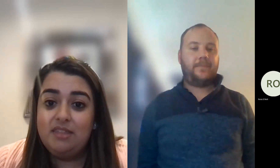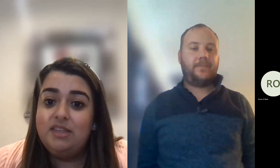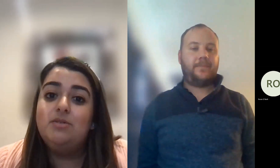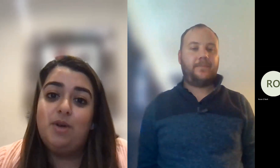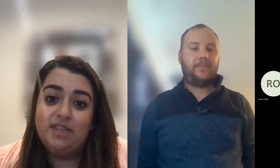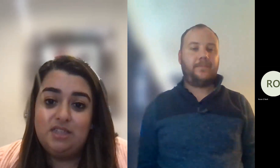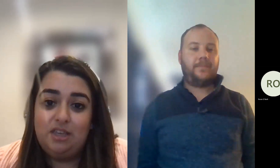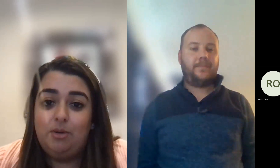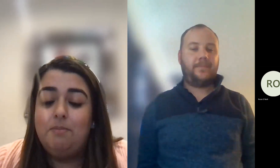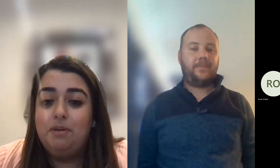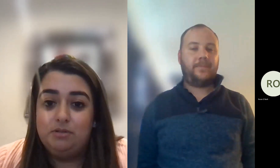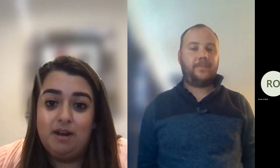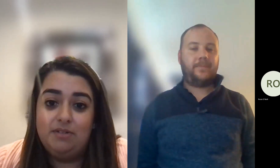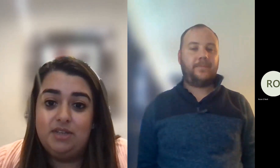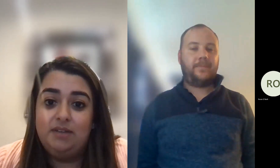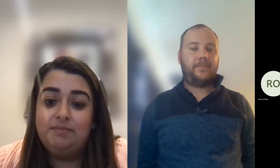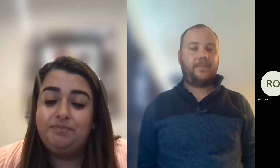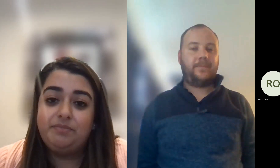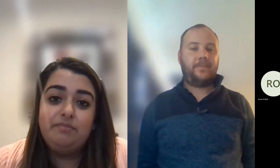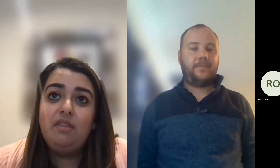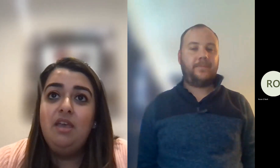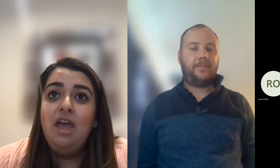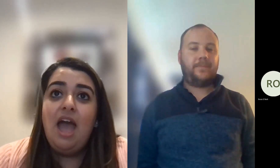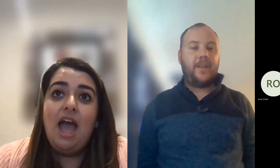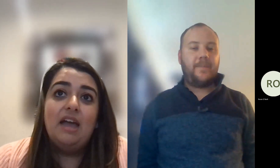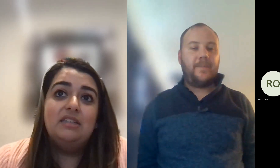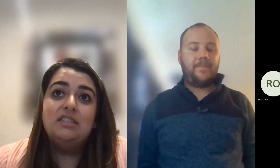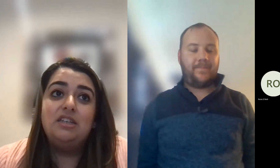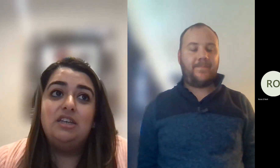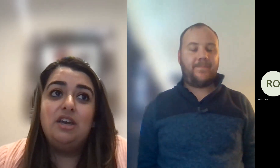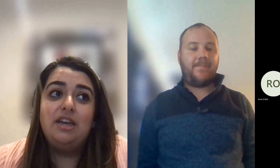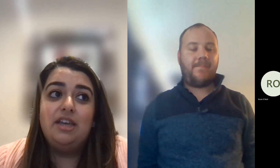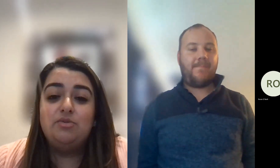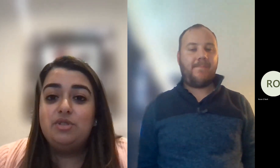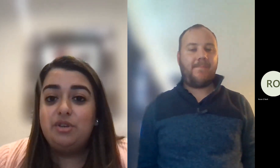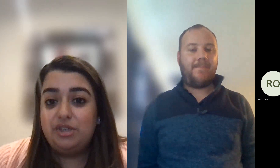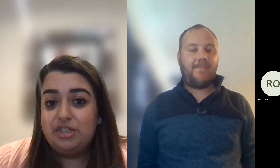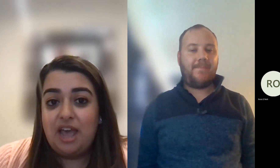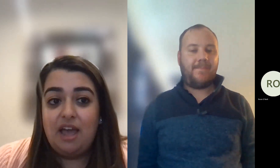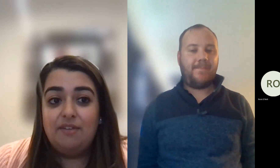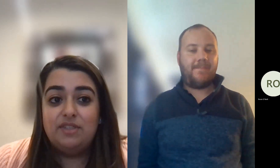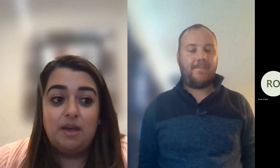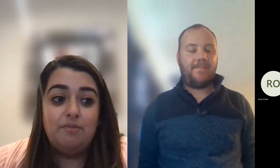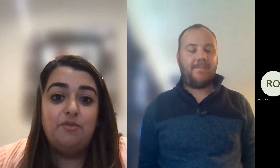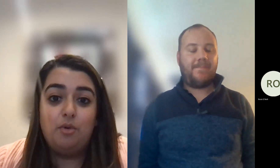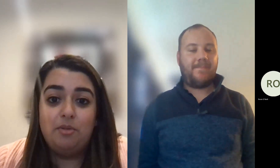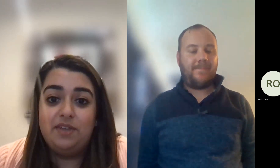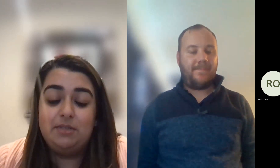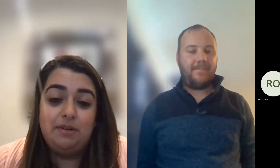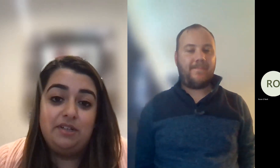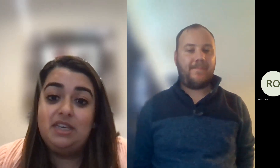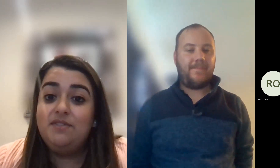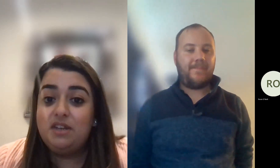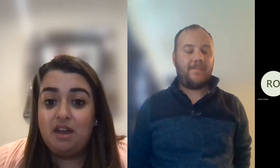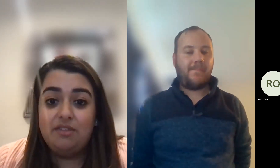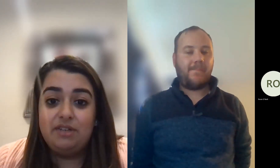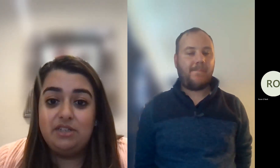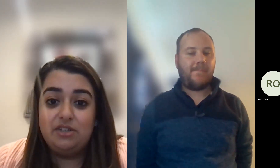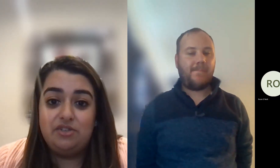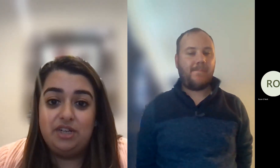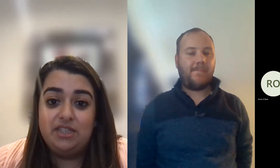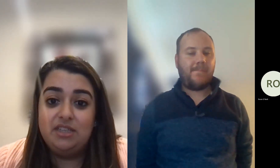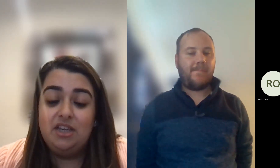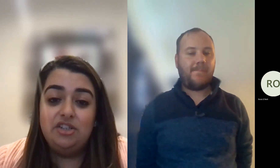within care, these are ways that you can build around it. And it's also good to have some form of experience, even in